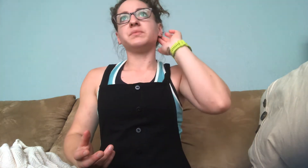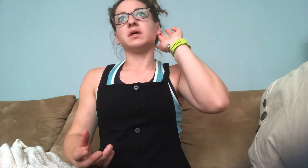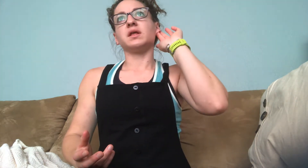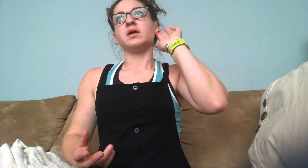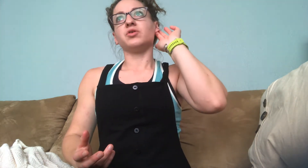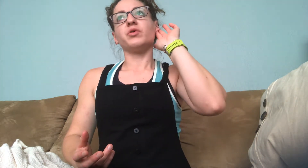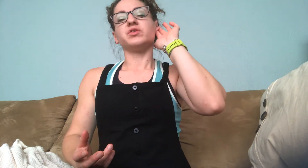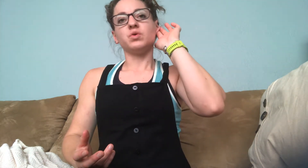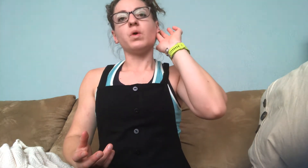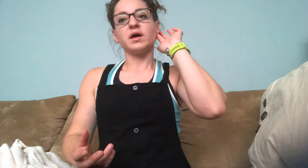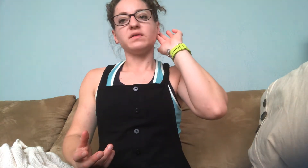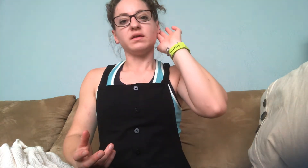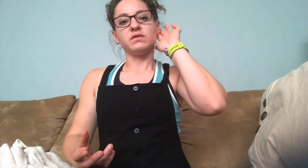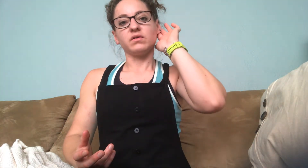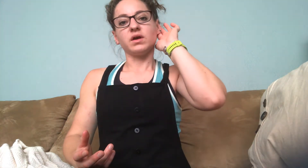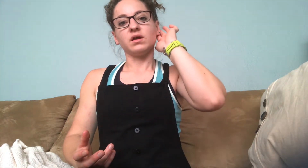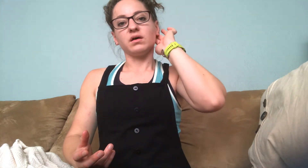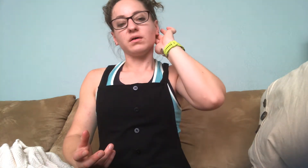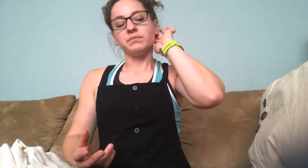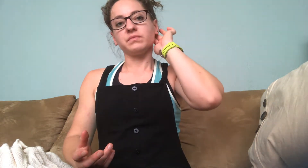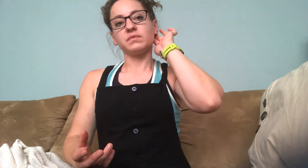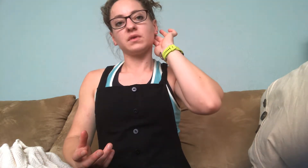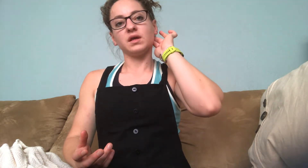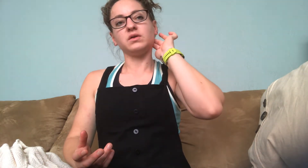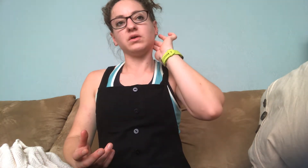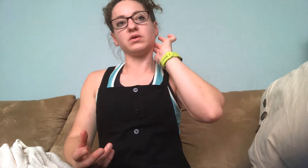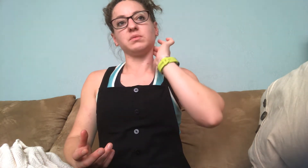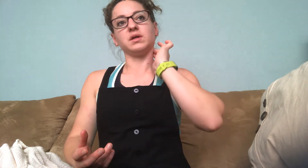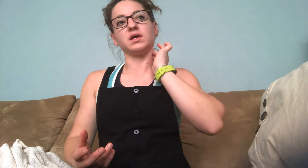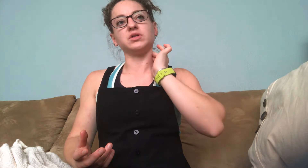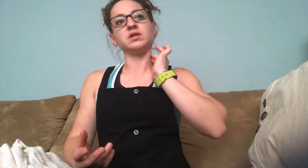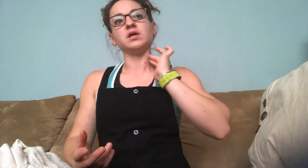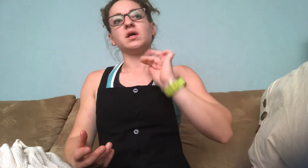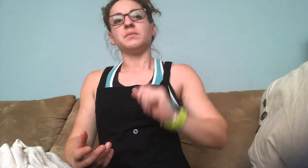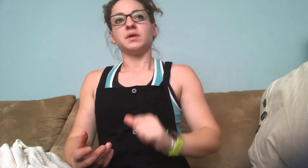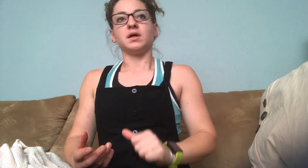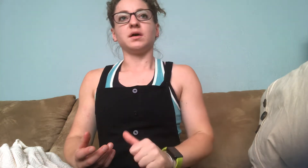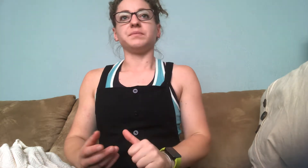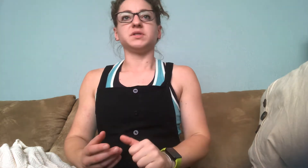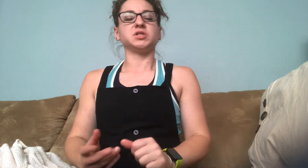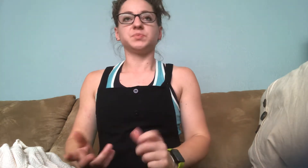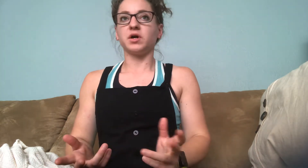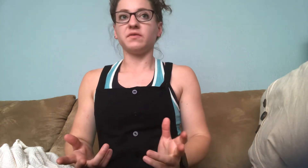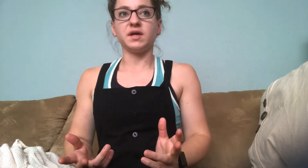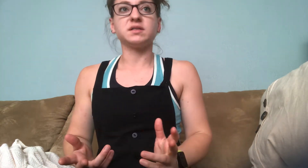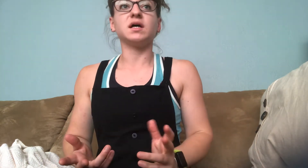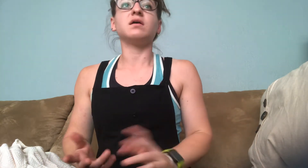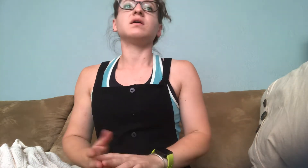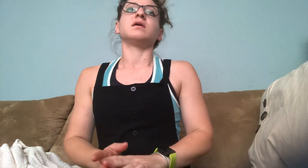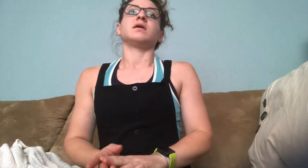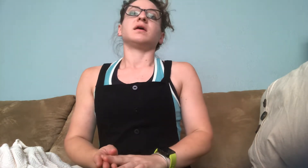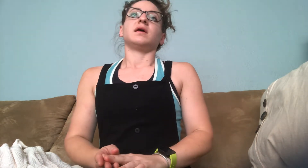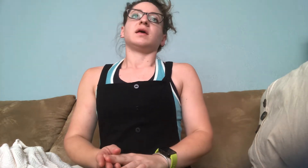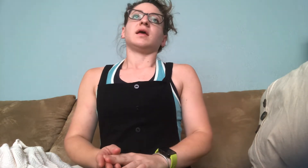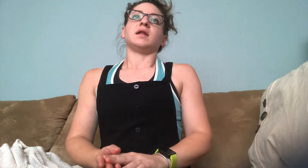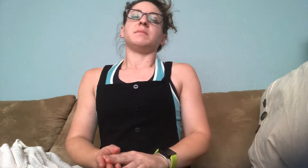it's something that you're going to want to integrate into your communication. It's just part of ASL,